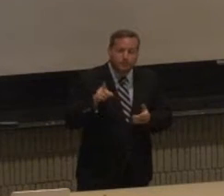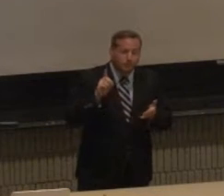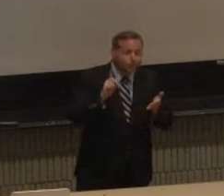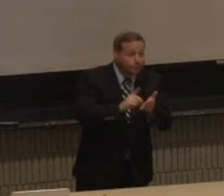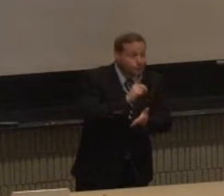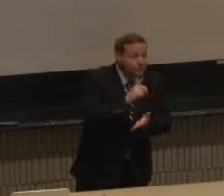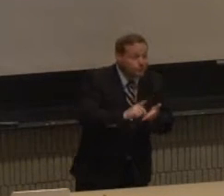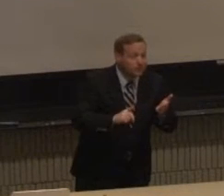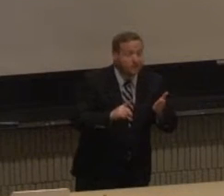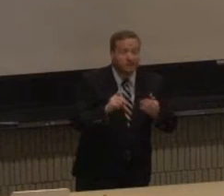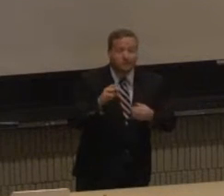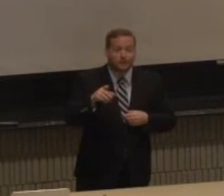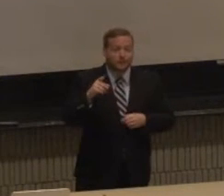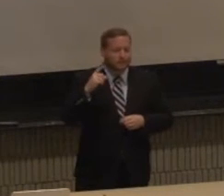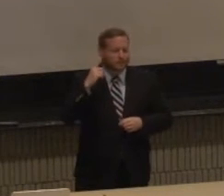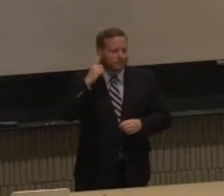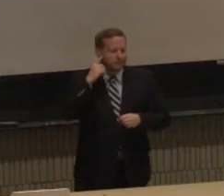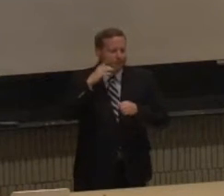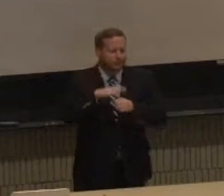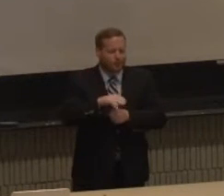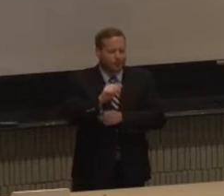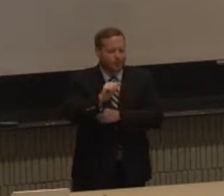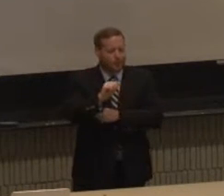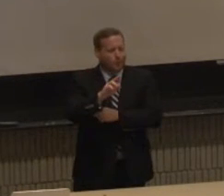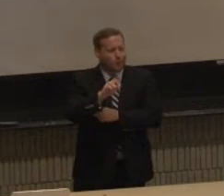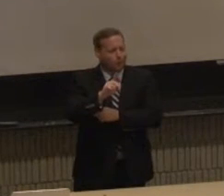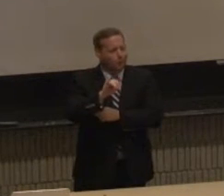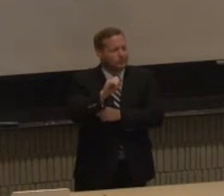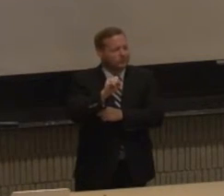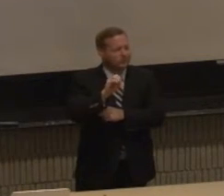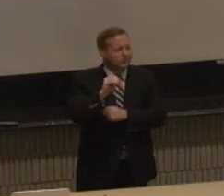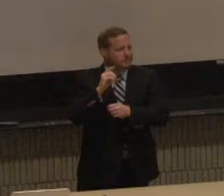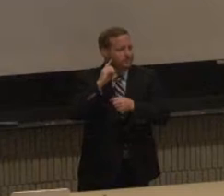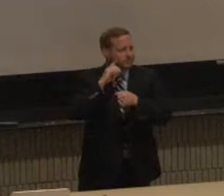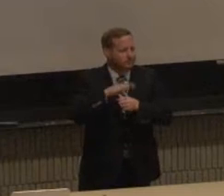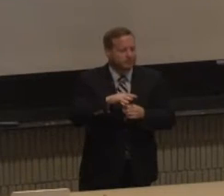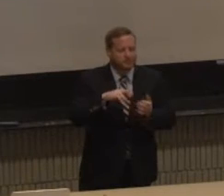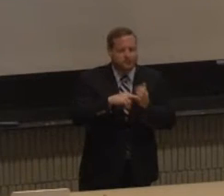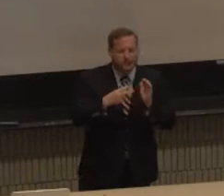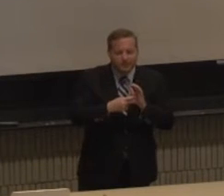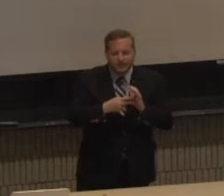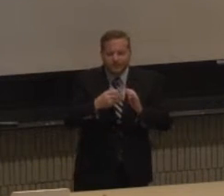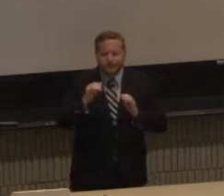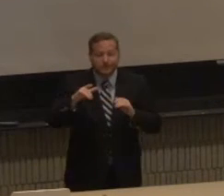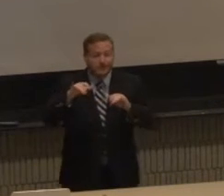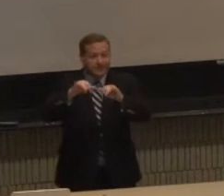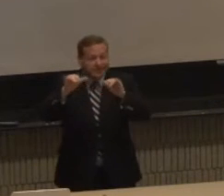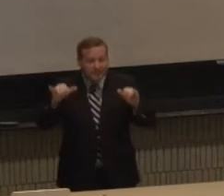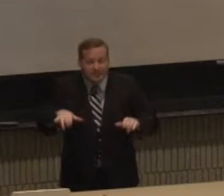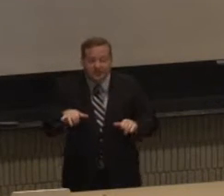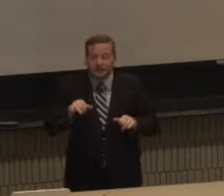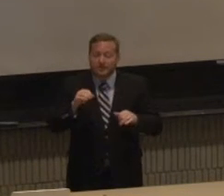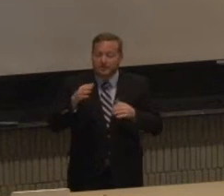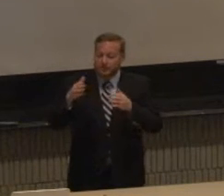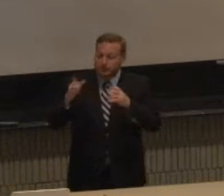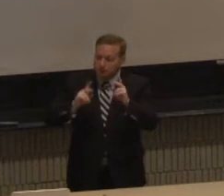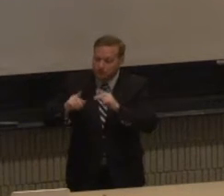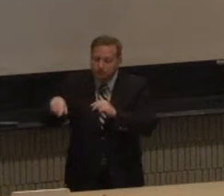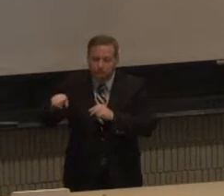almost impossible for them to be resilient. You may have heard the word audism, and that's essentially